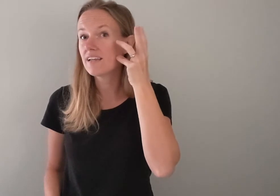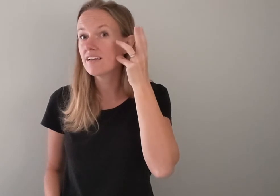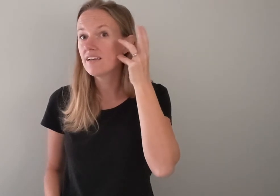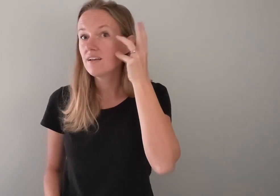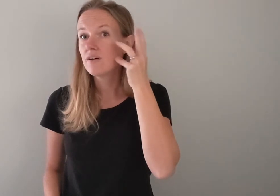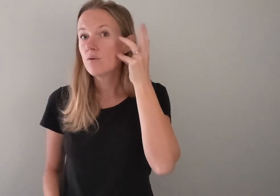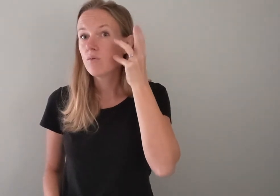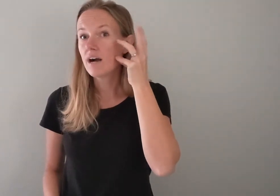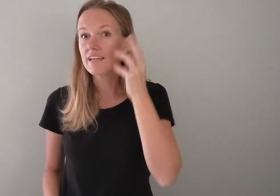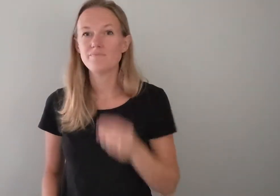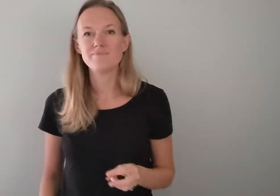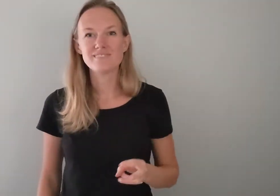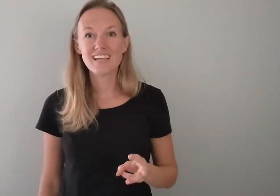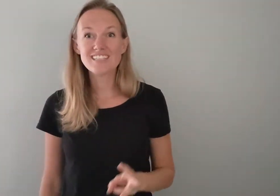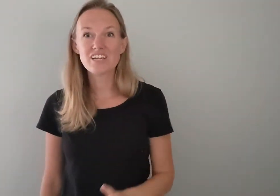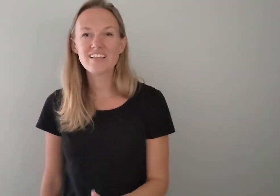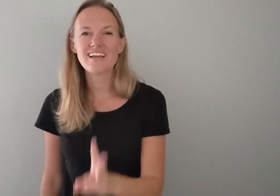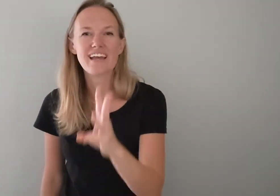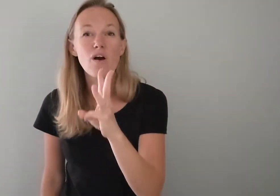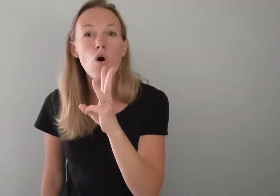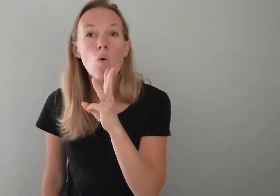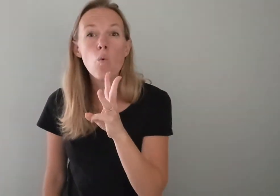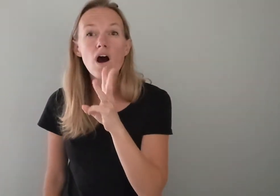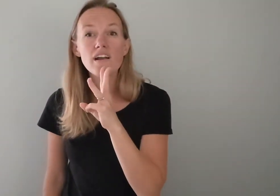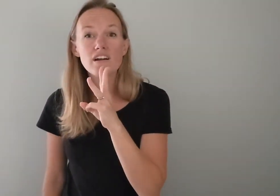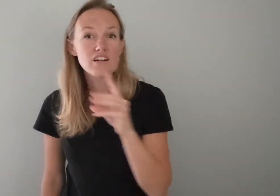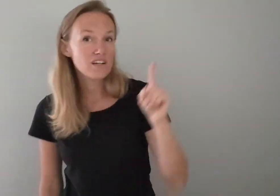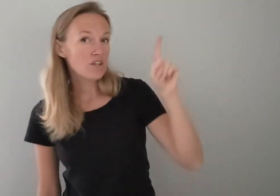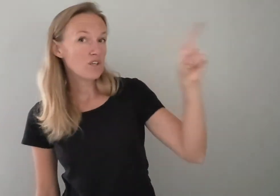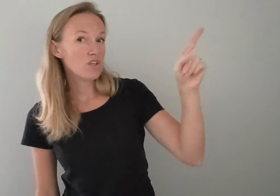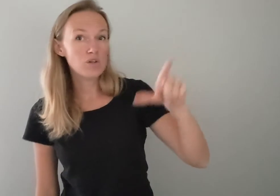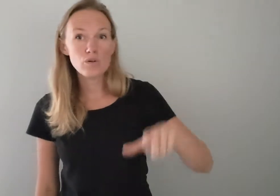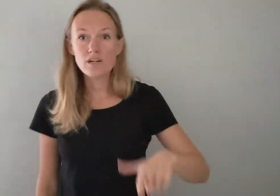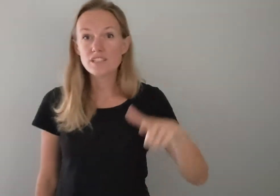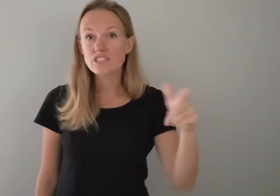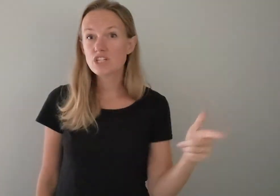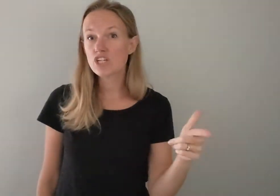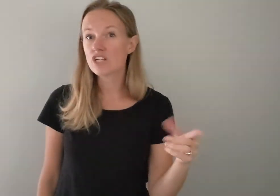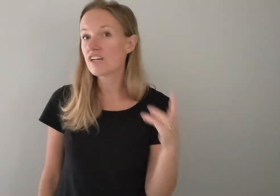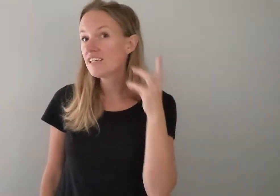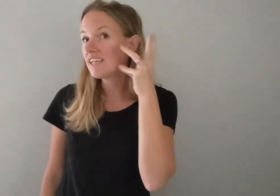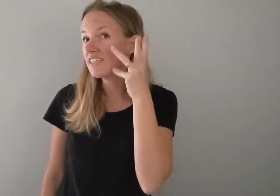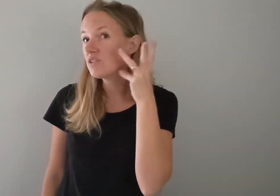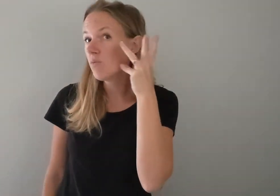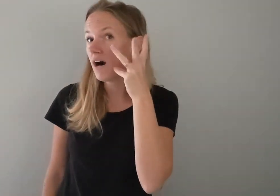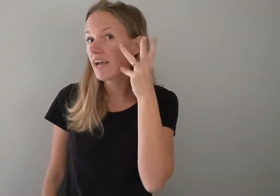wine and let's try that line again water you turned into wine